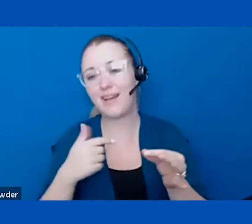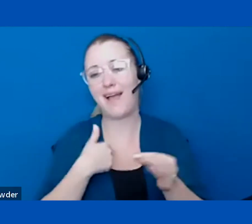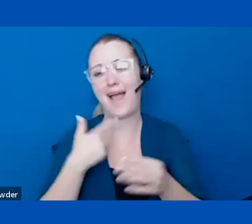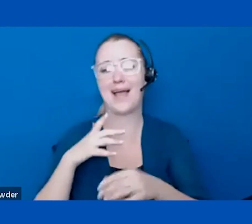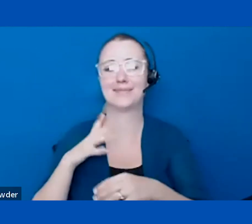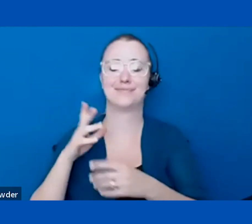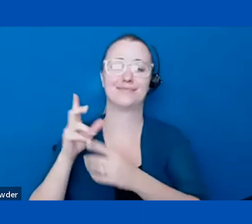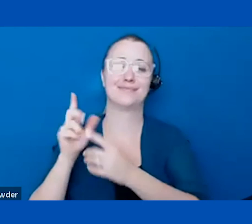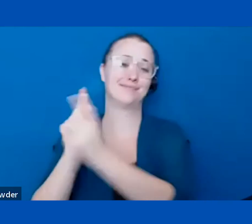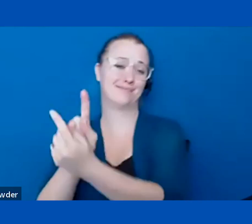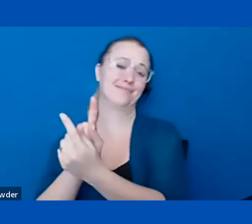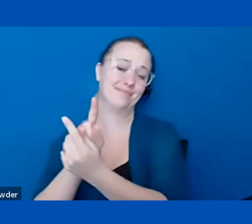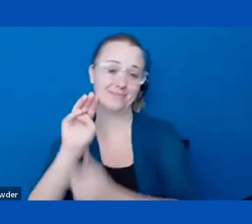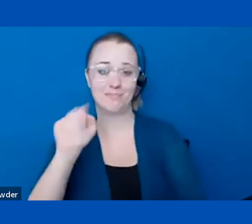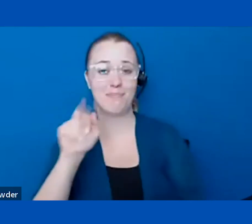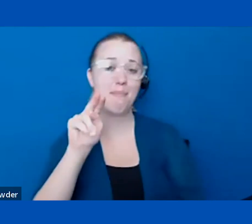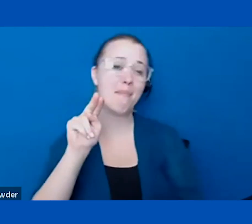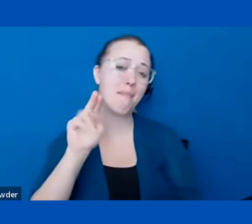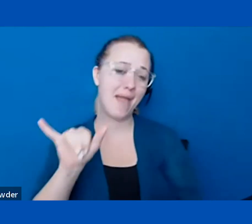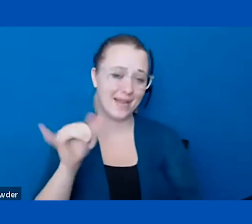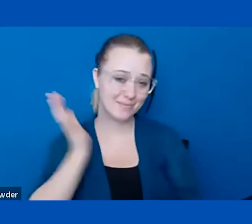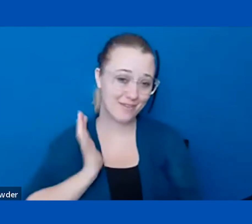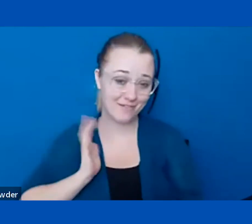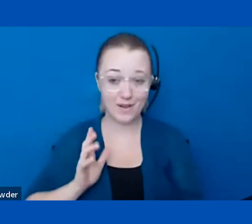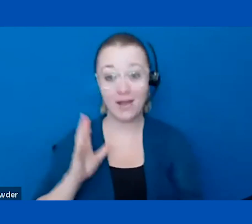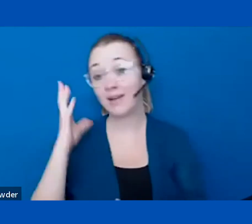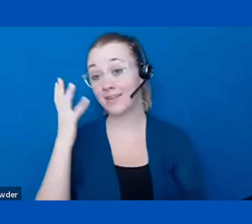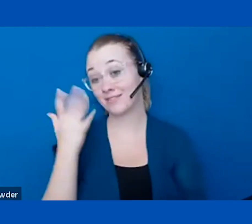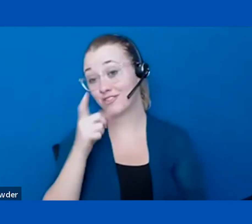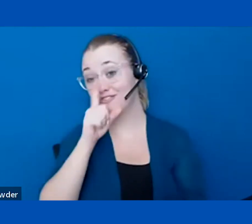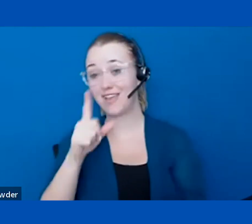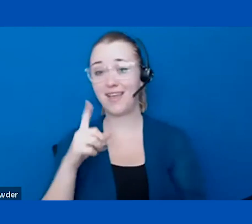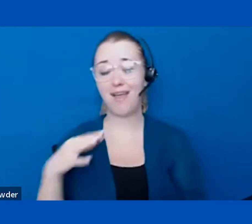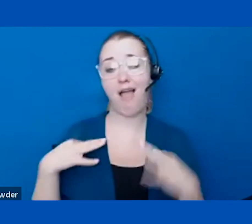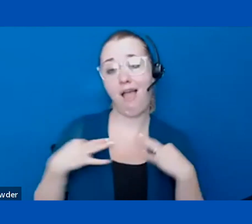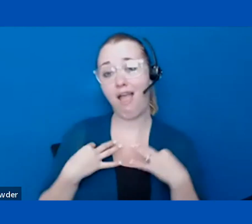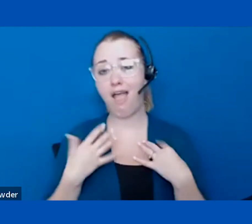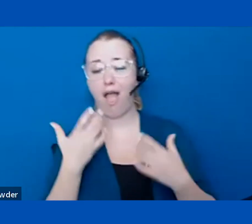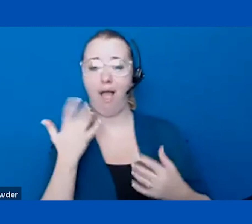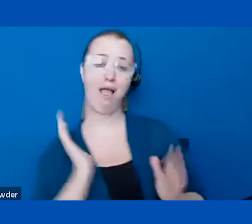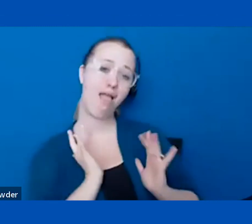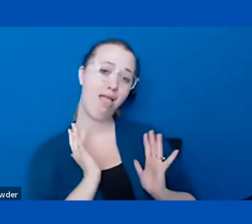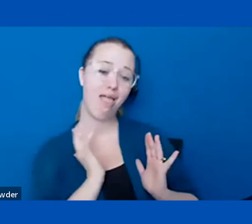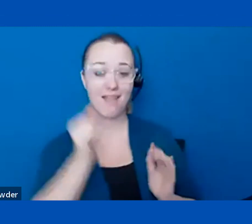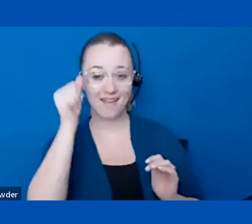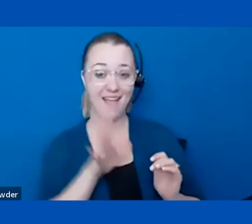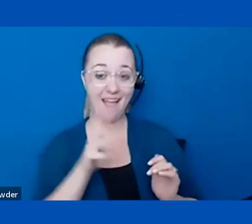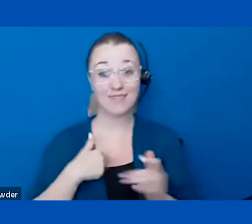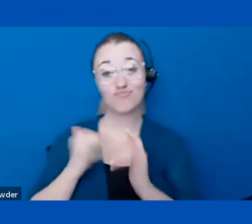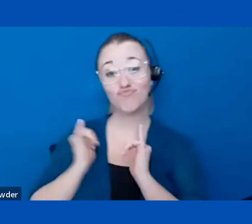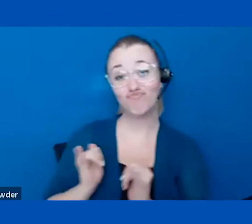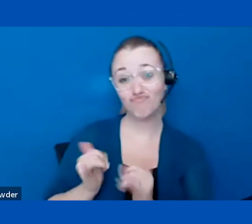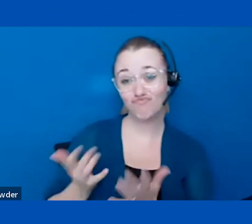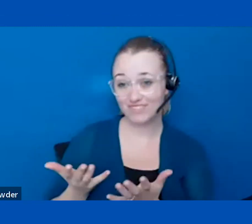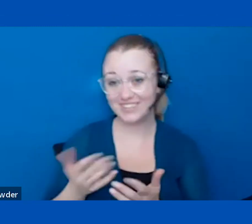pretty fashionable guy. I like to think of myself as a pretty fashionable guy. And so I have my stores that I You like to got it, bro. shop